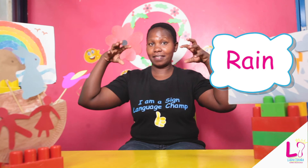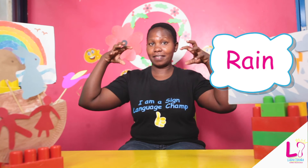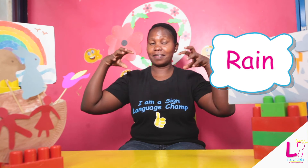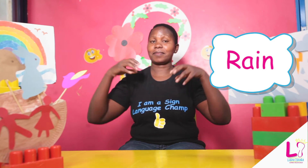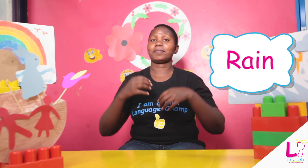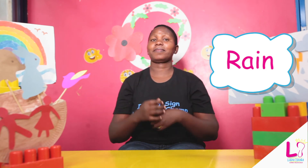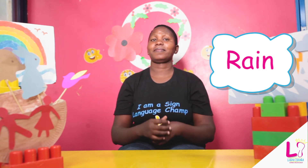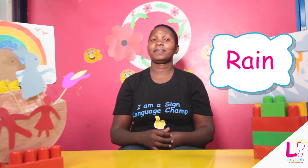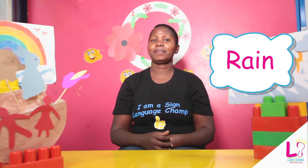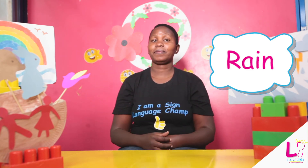Rain,